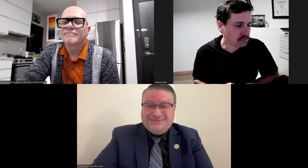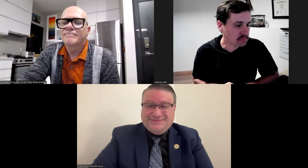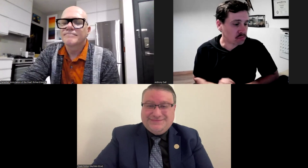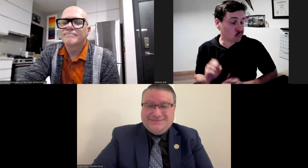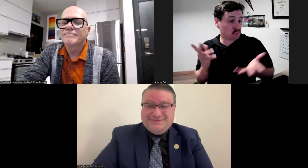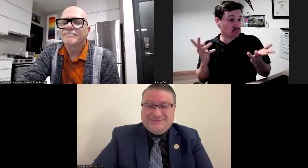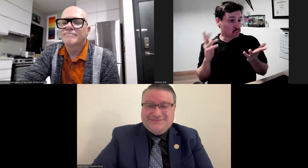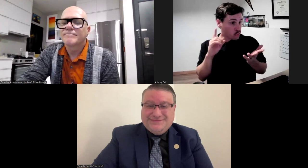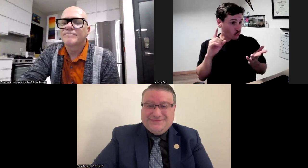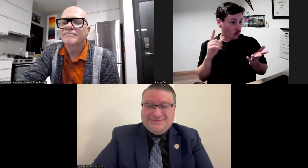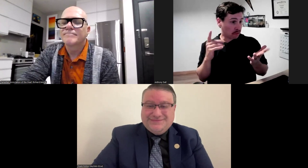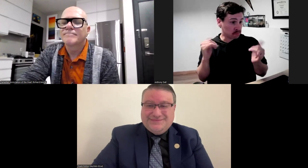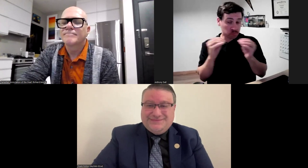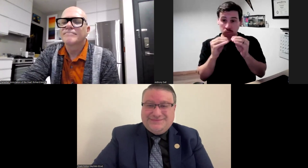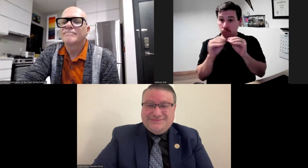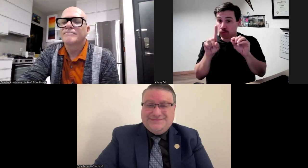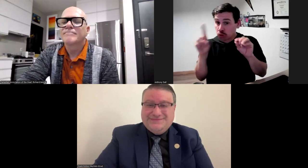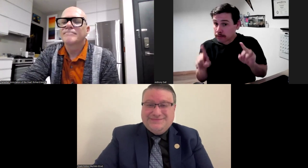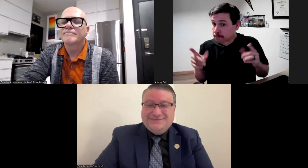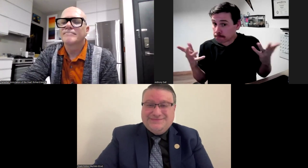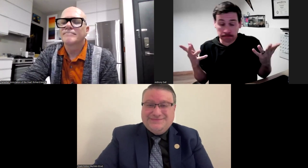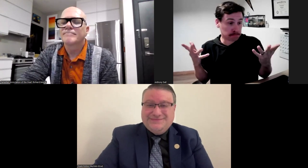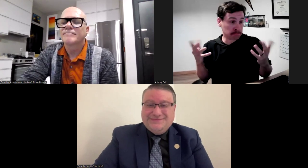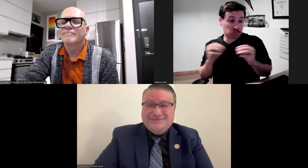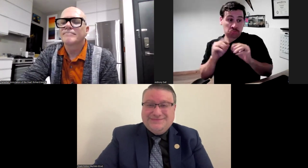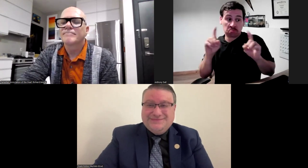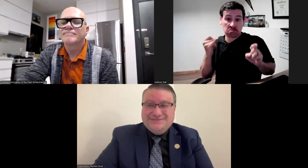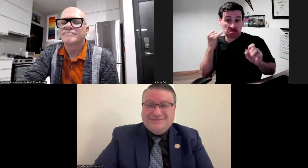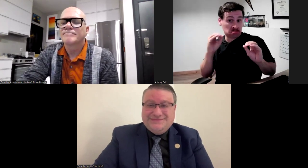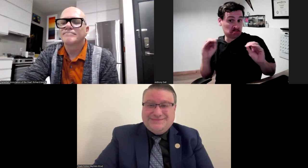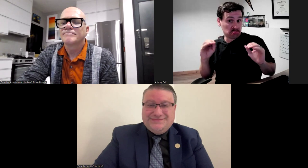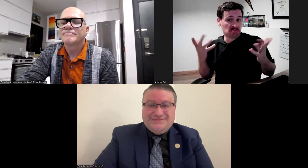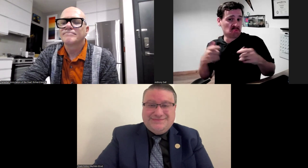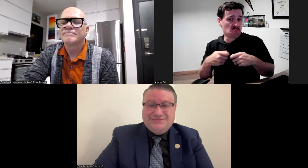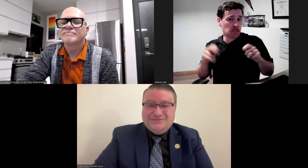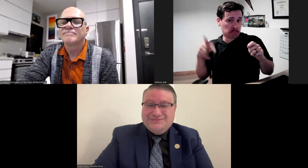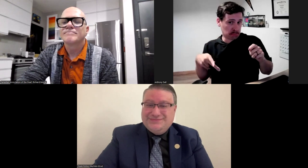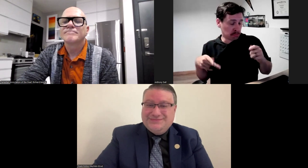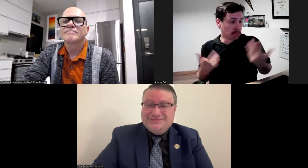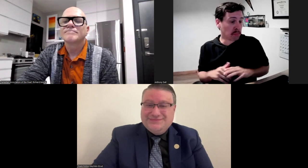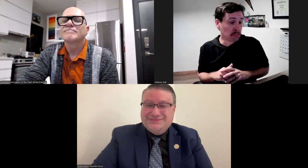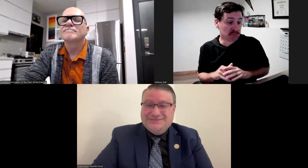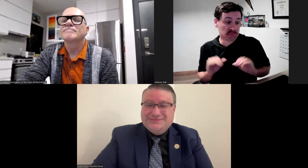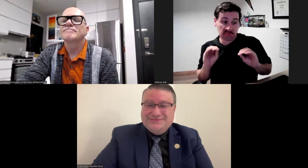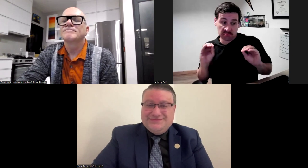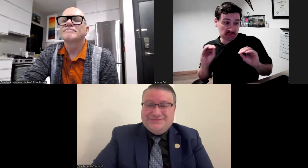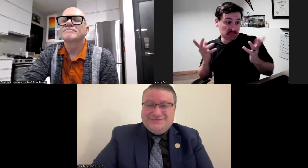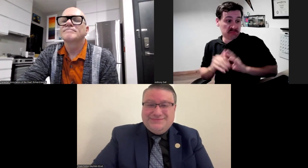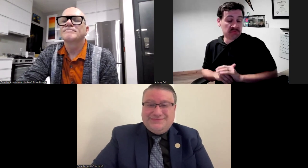around ASL support services to check out. Any other questions from our participants this evening before we wrap